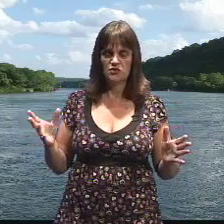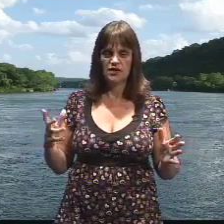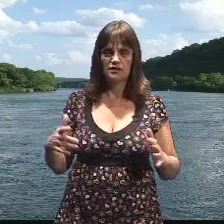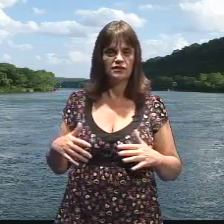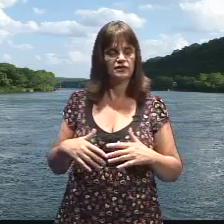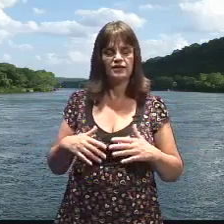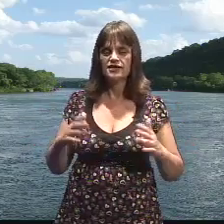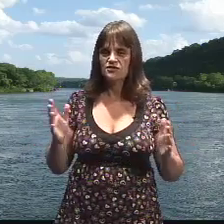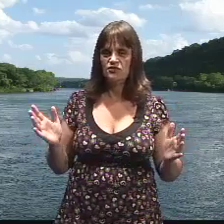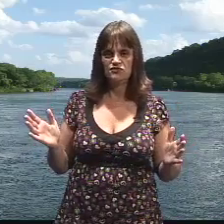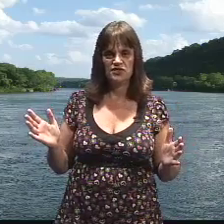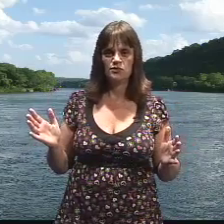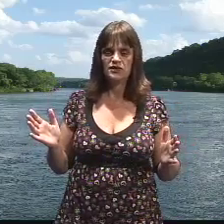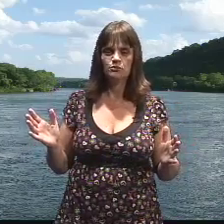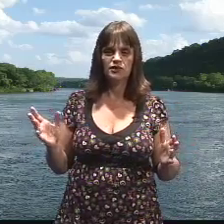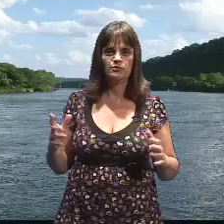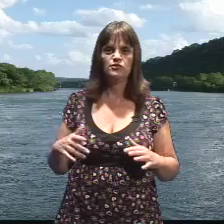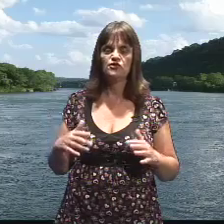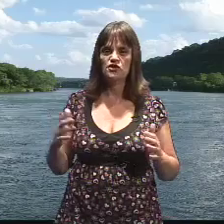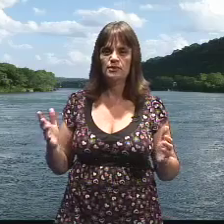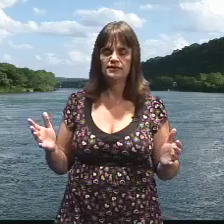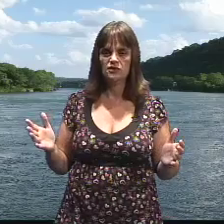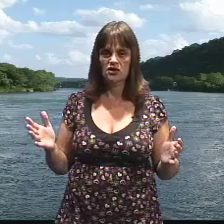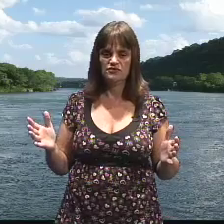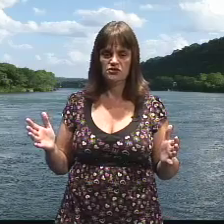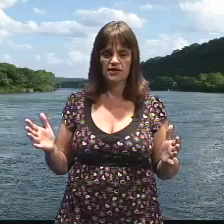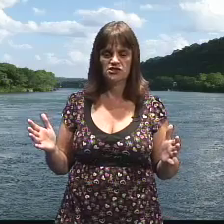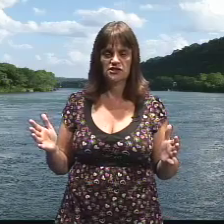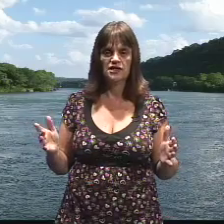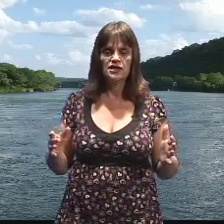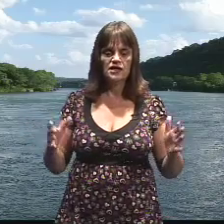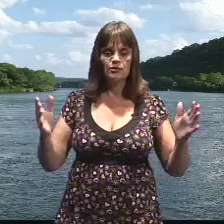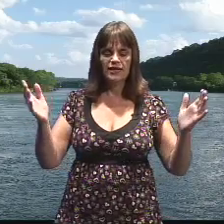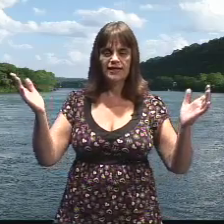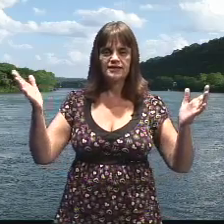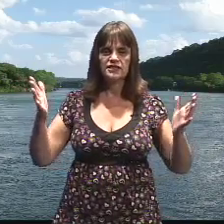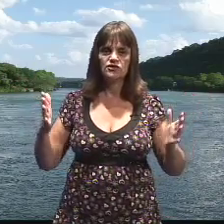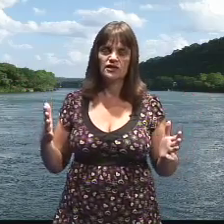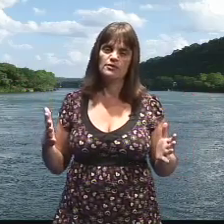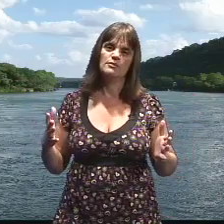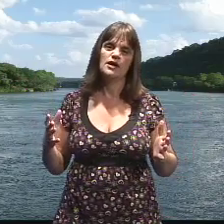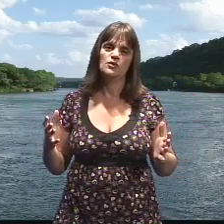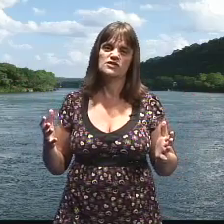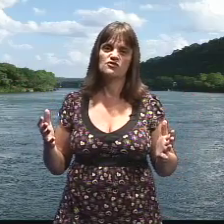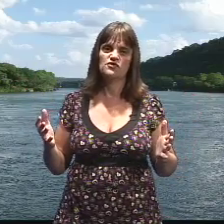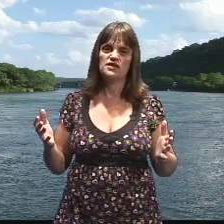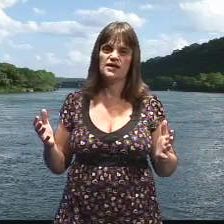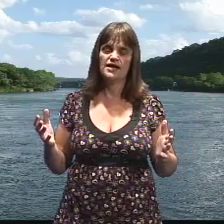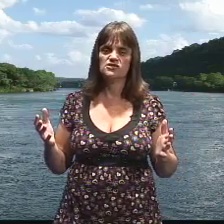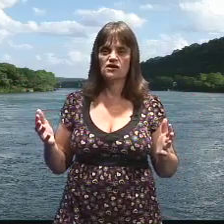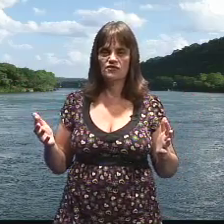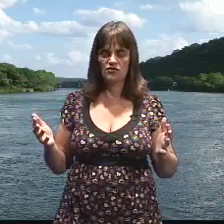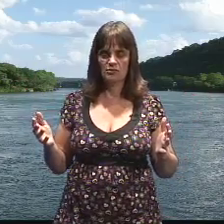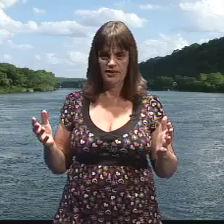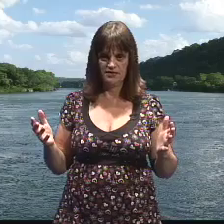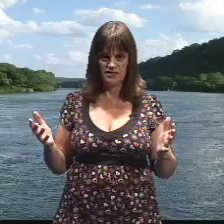well. Lots of you have seen What the Bleep, you've heard about the Law of Attraction, but I'd like to hear a little bit about what Sophia has to offer about this